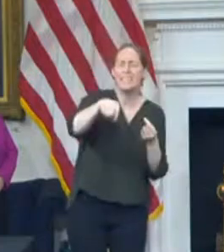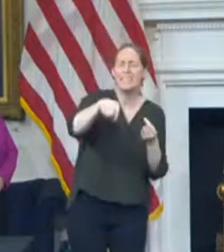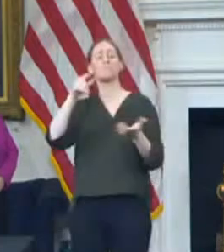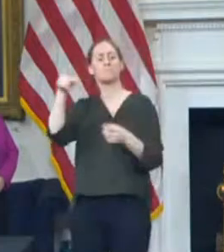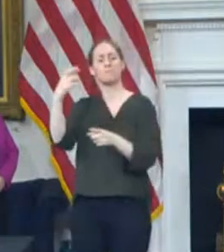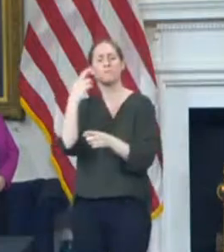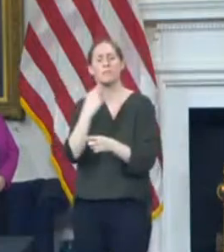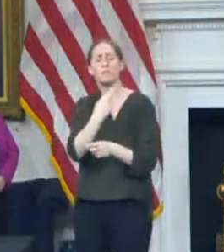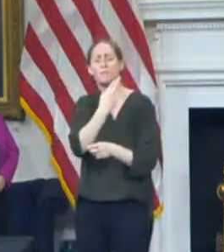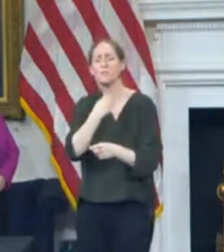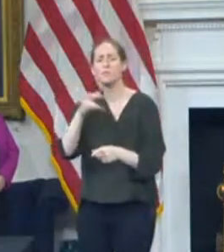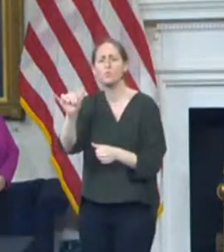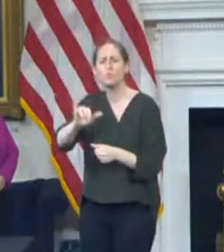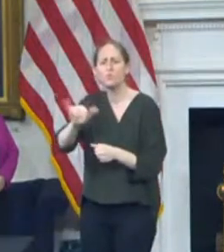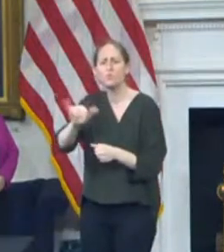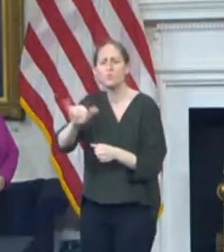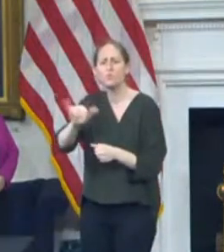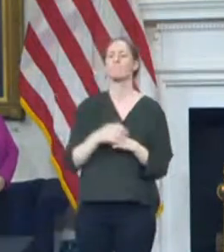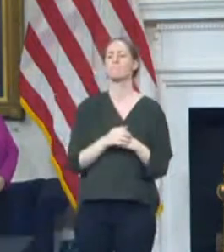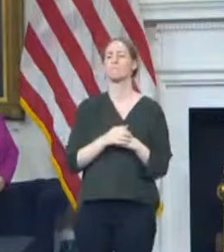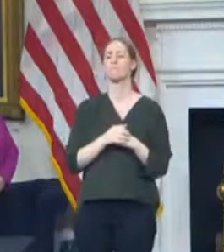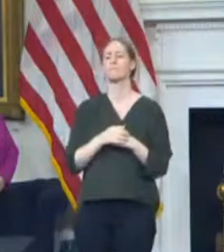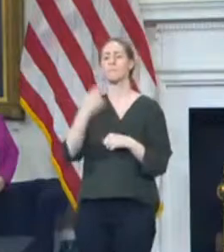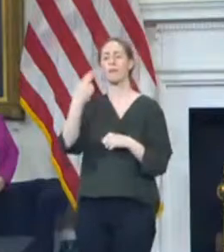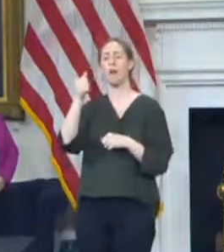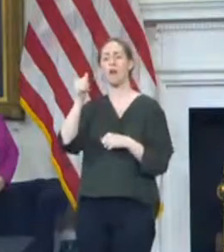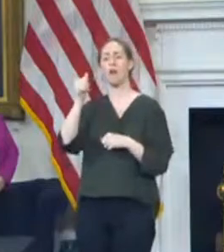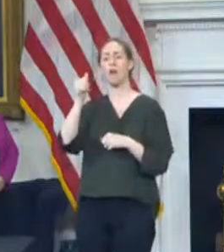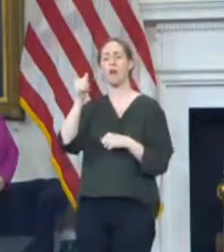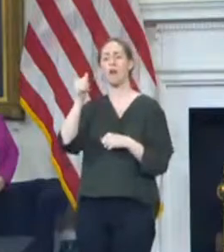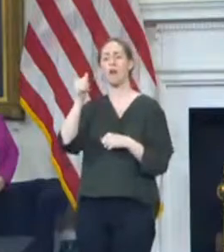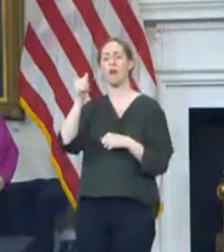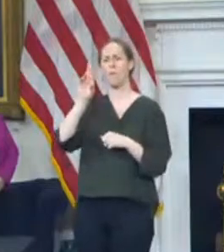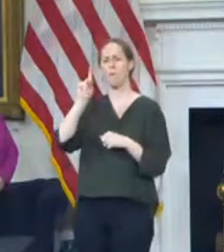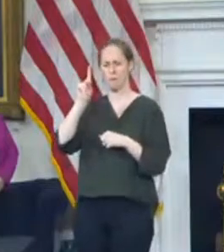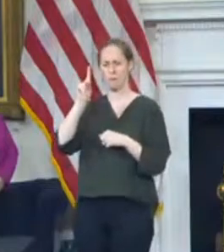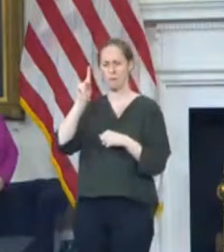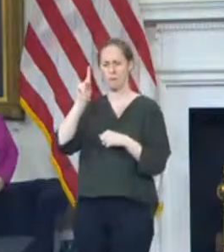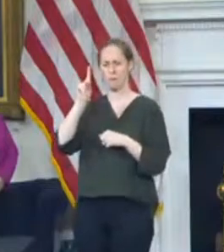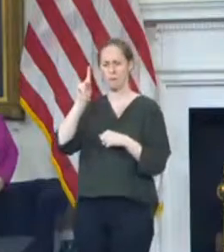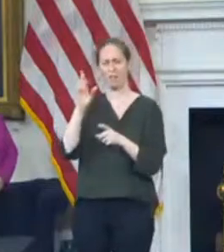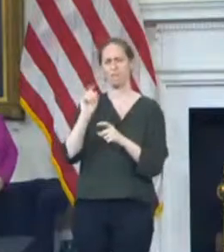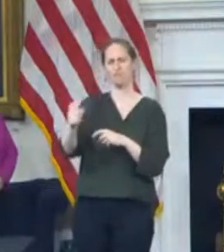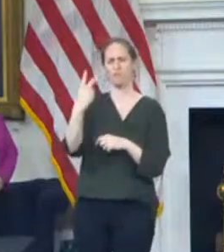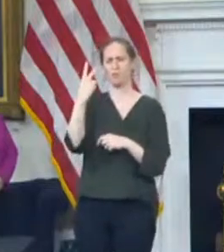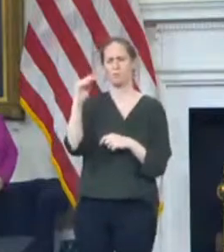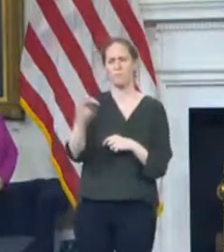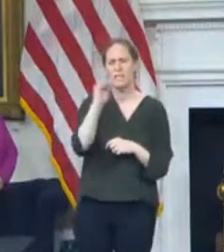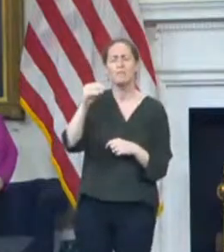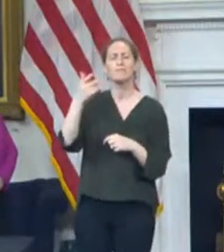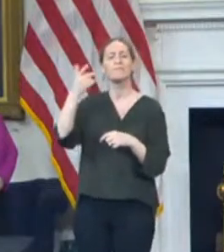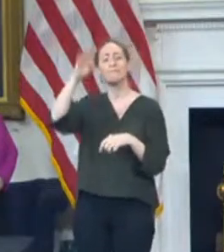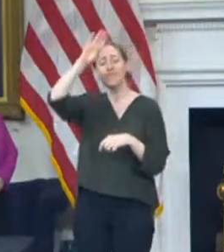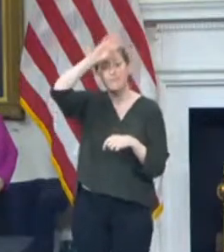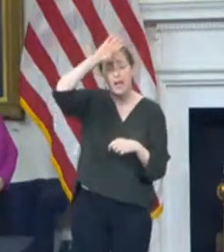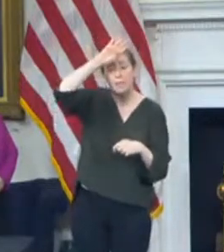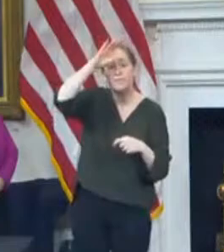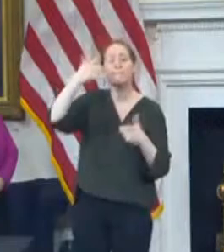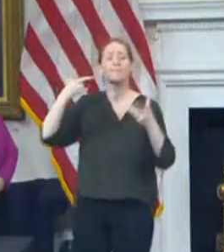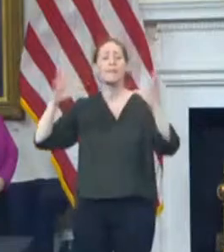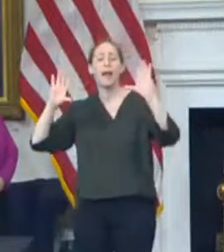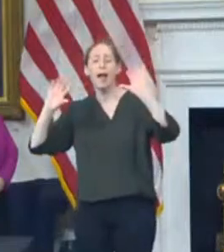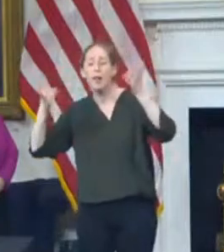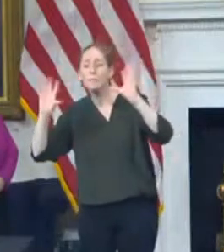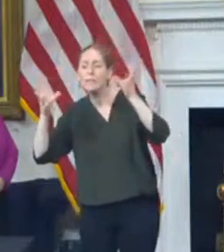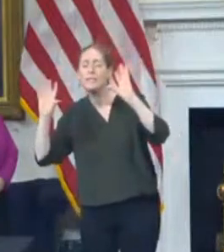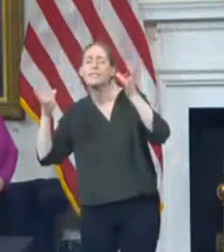additional relief for restaurants. And Harford County also announced $2 million in CARES Act funding this week to support local fire